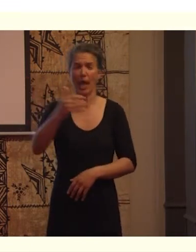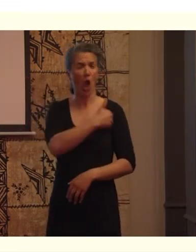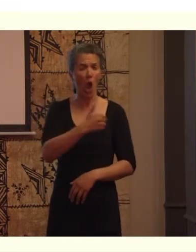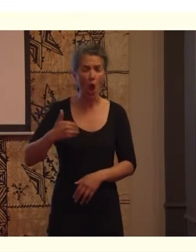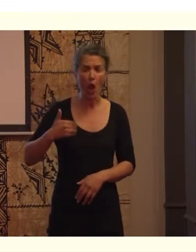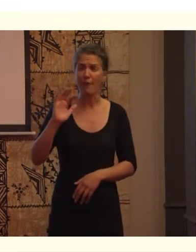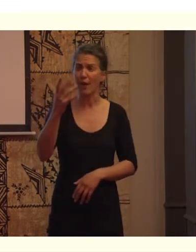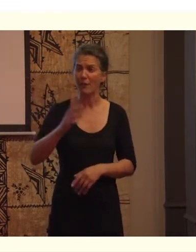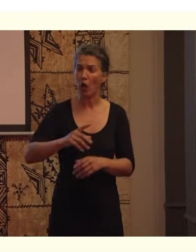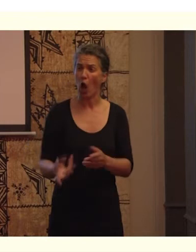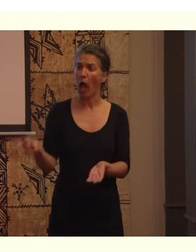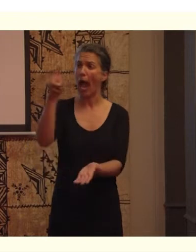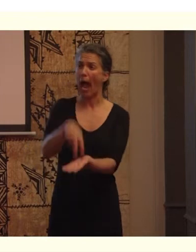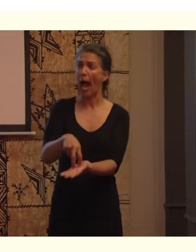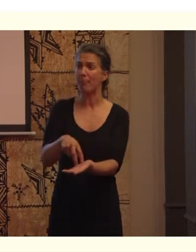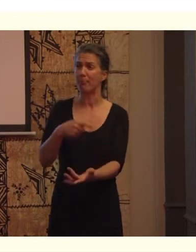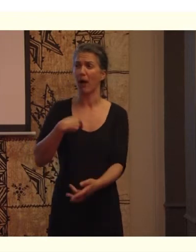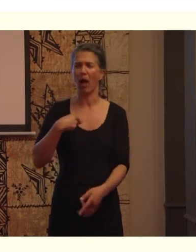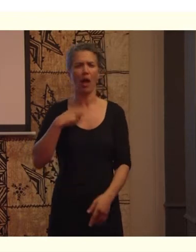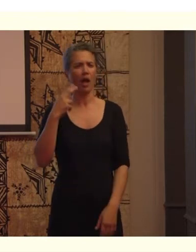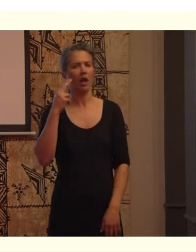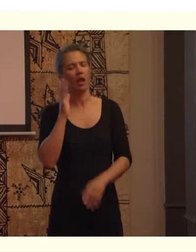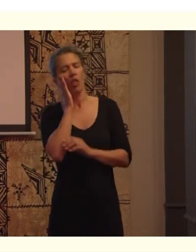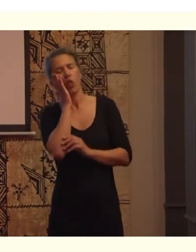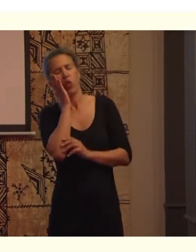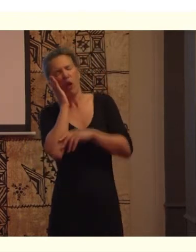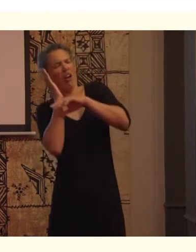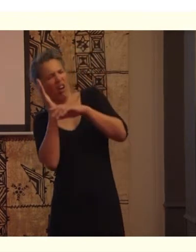about 5, so that always sucked. This picture here represents